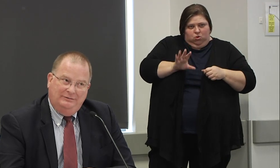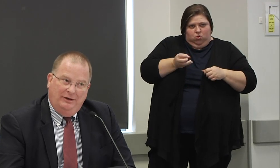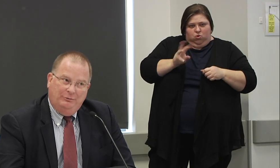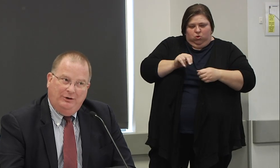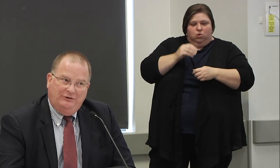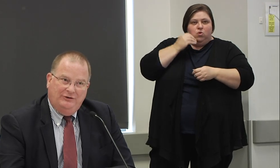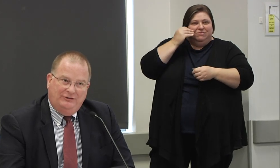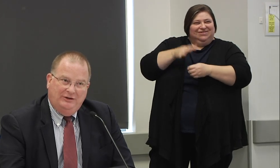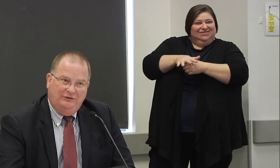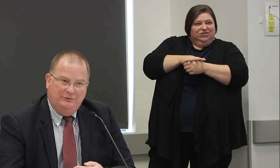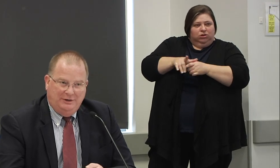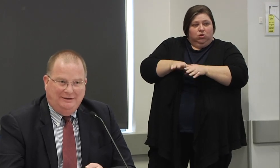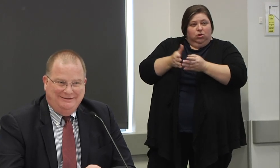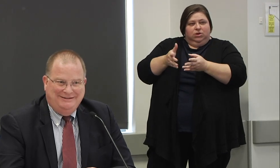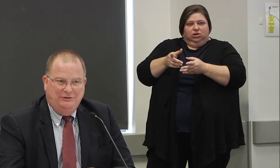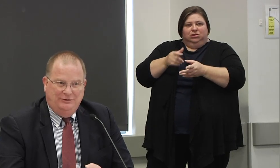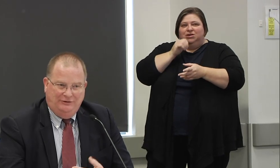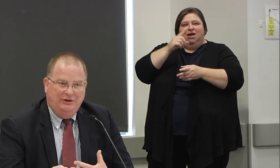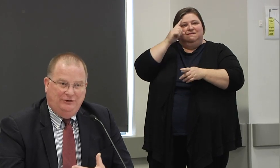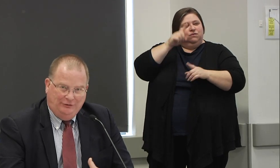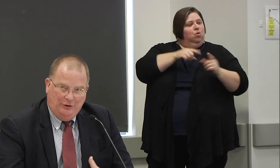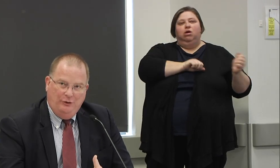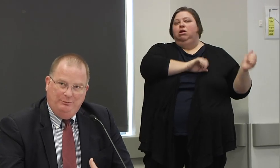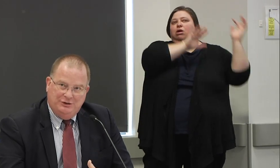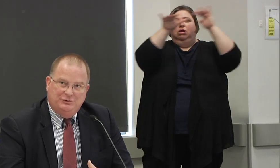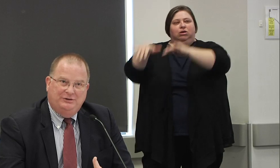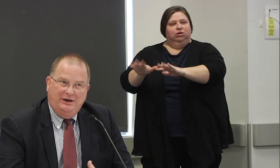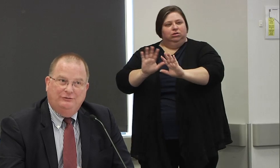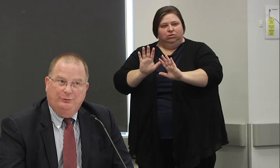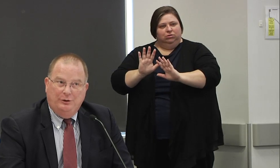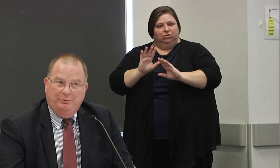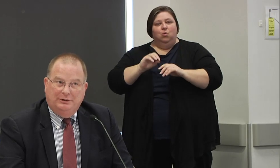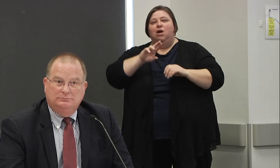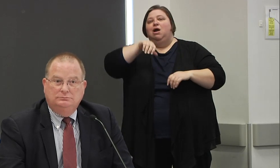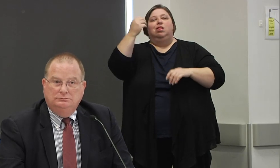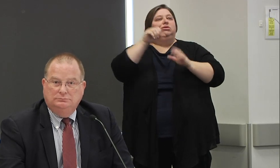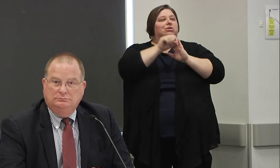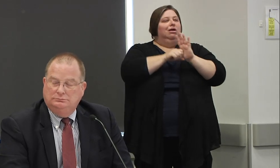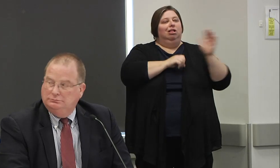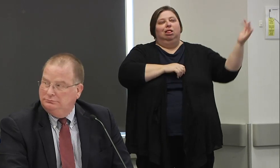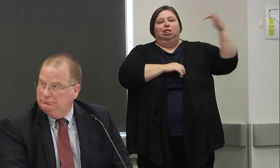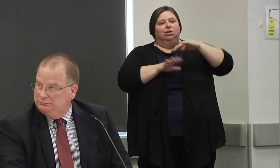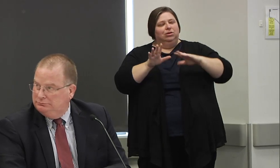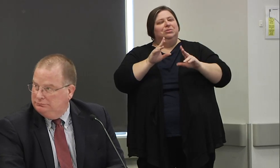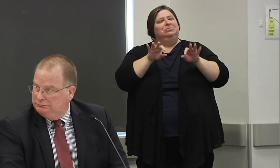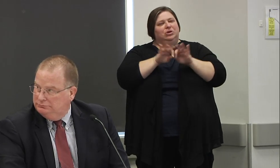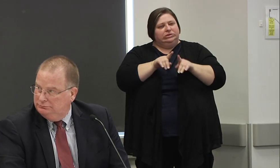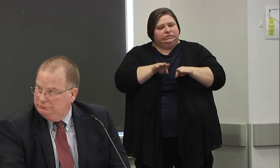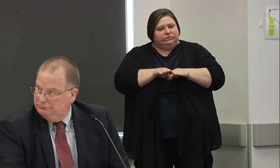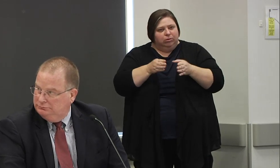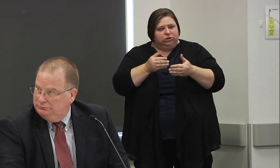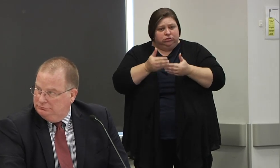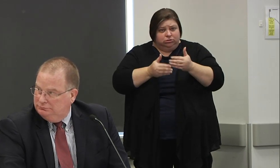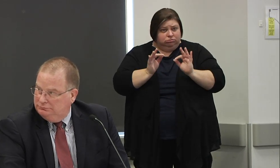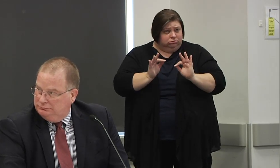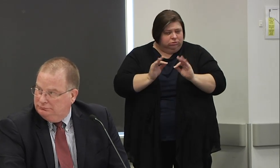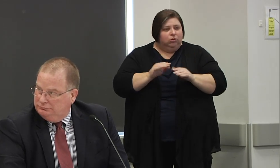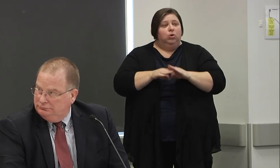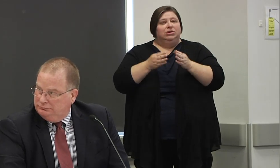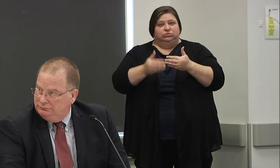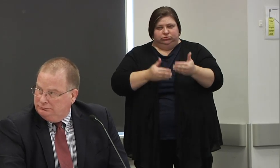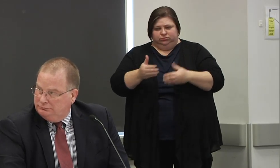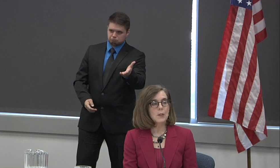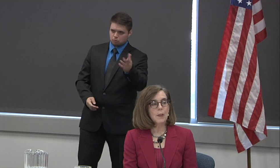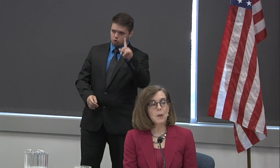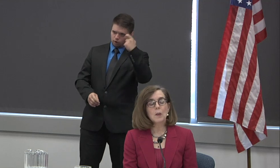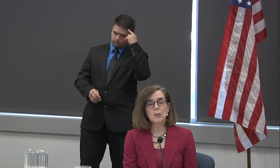other parts of the state, so that we can continue this slow, measured, careful reopening. And you'll notice that from the recreational